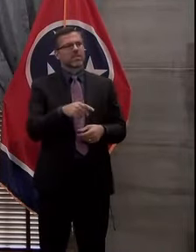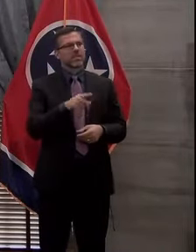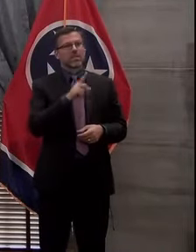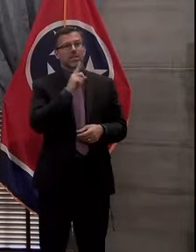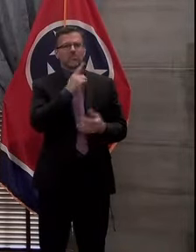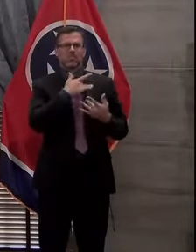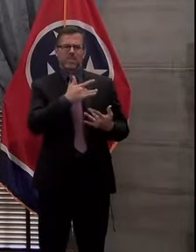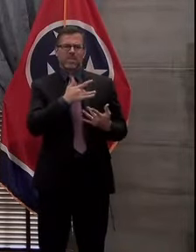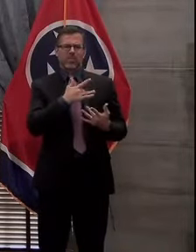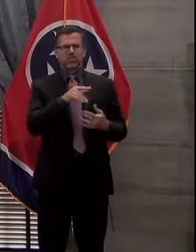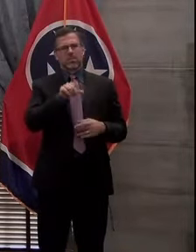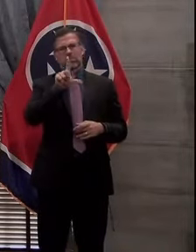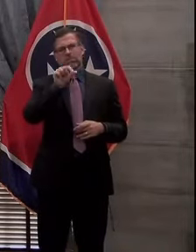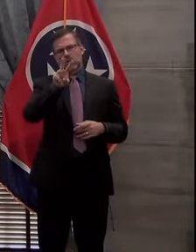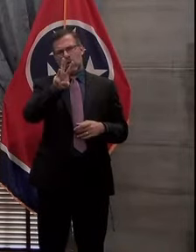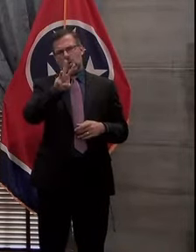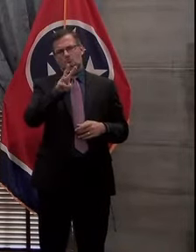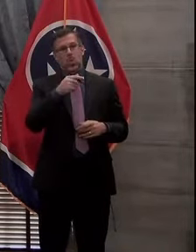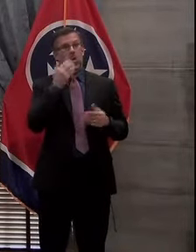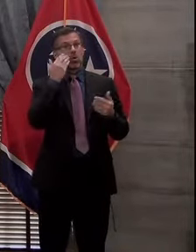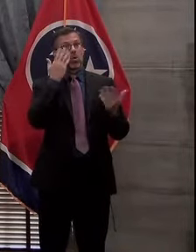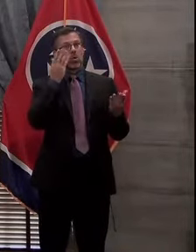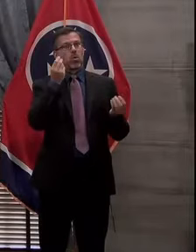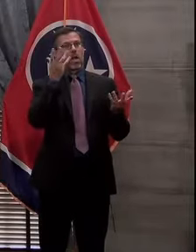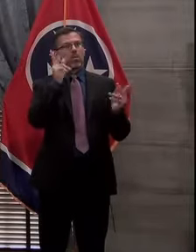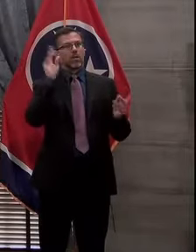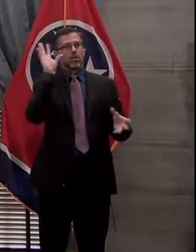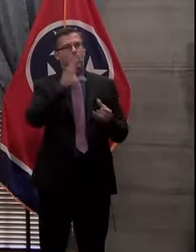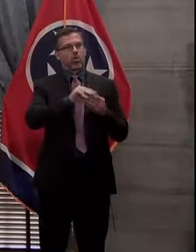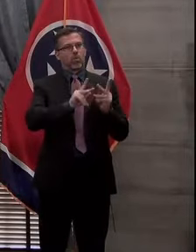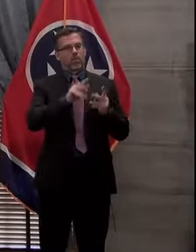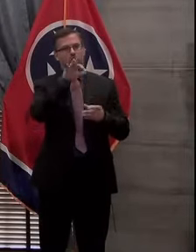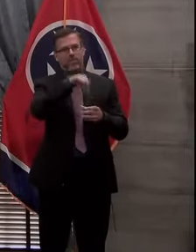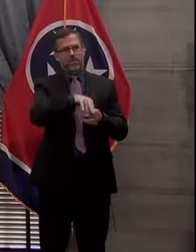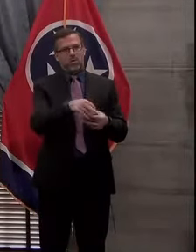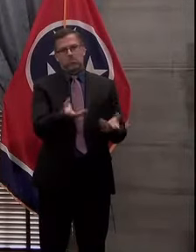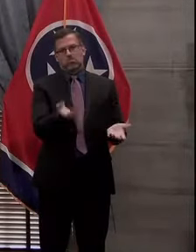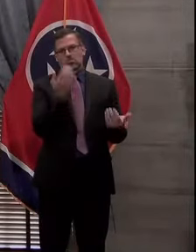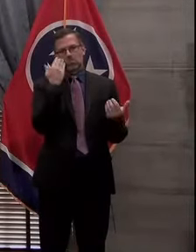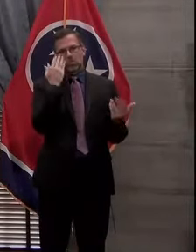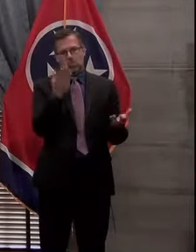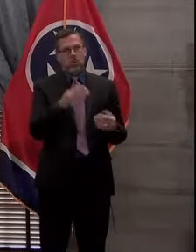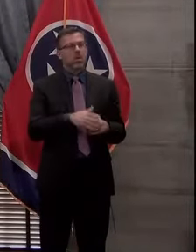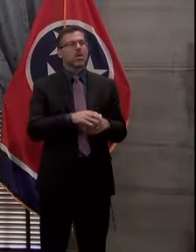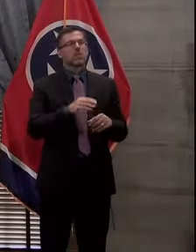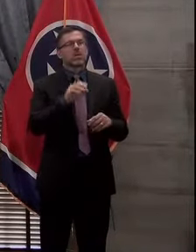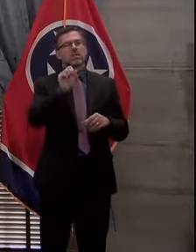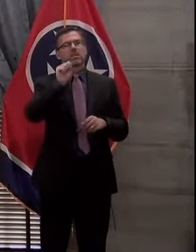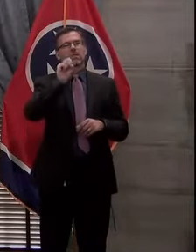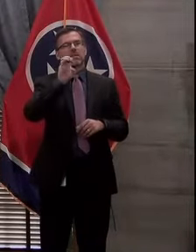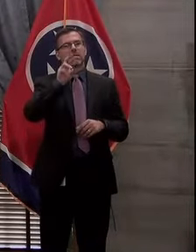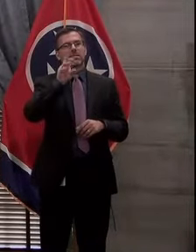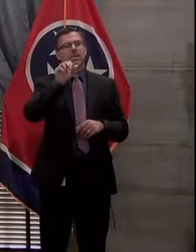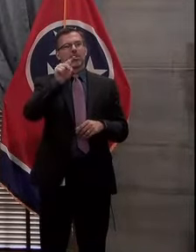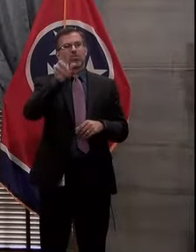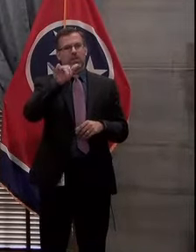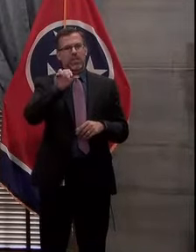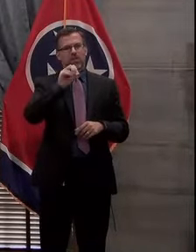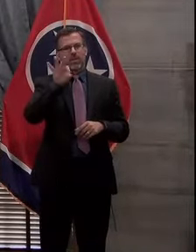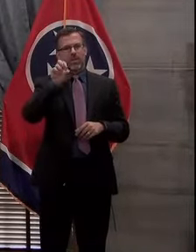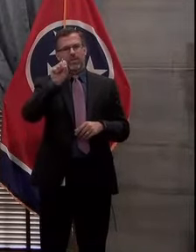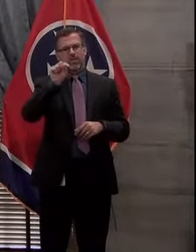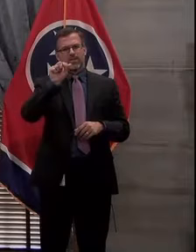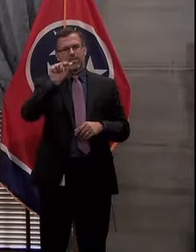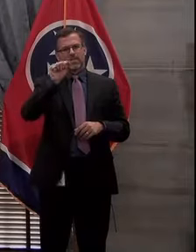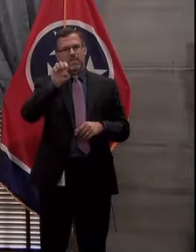unusually low. We don't know what the turnout's going to be yet, but I would just say I think the Secretary of State and his office and the